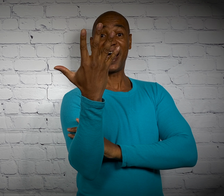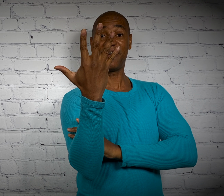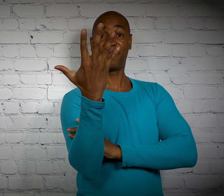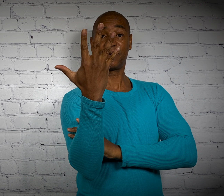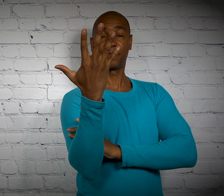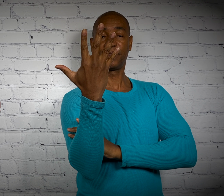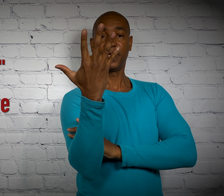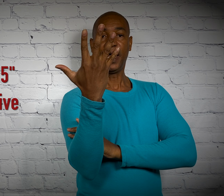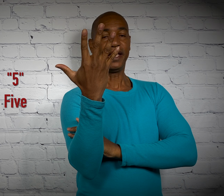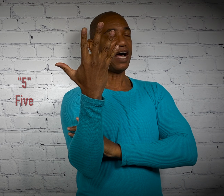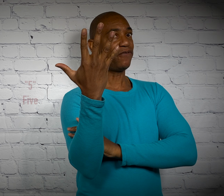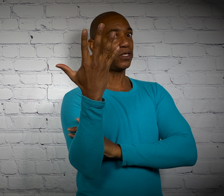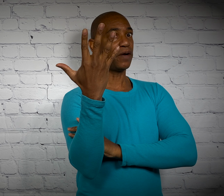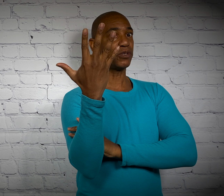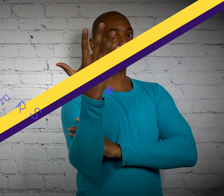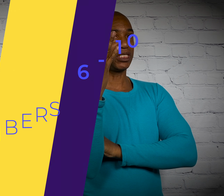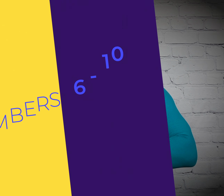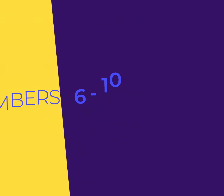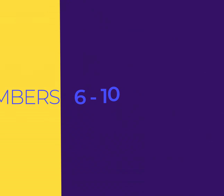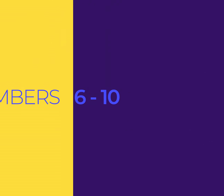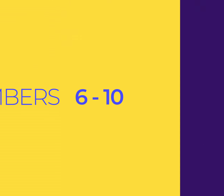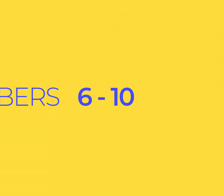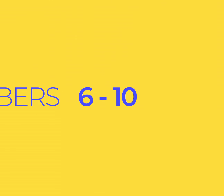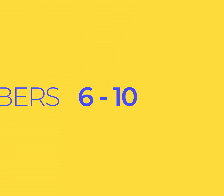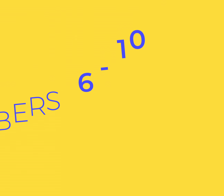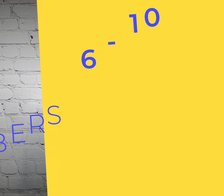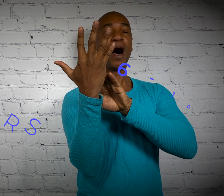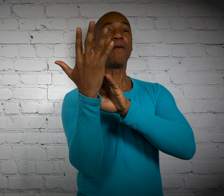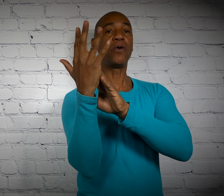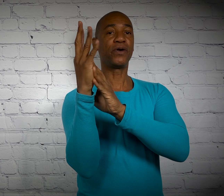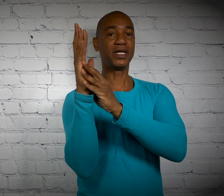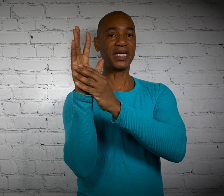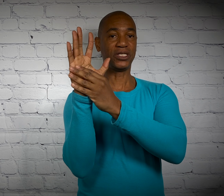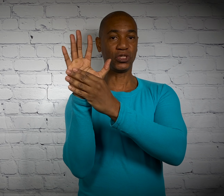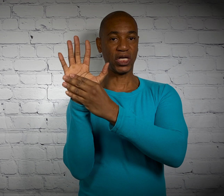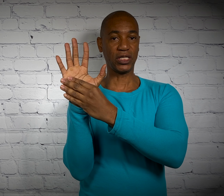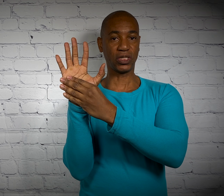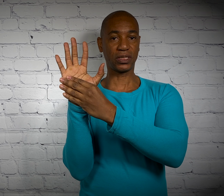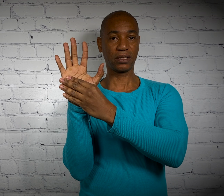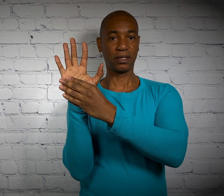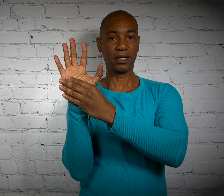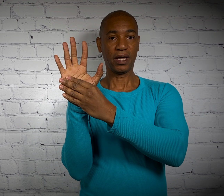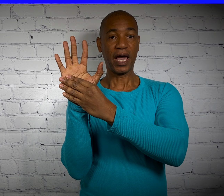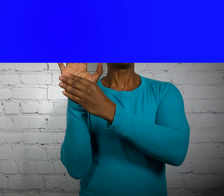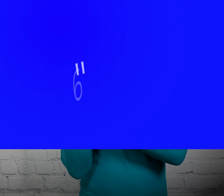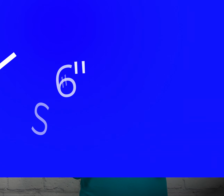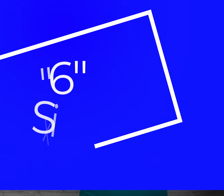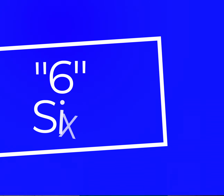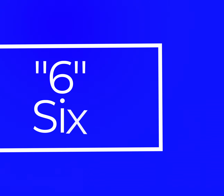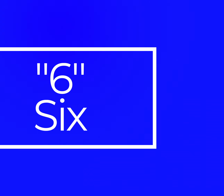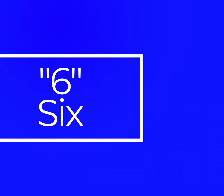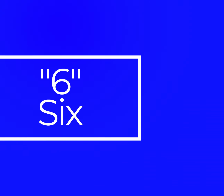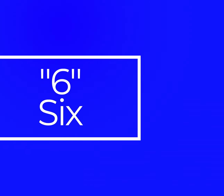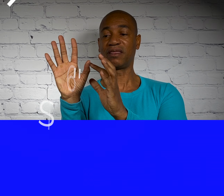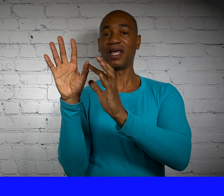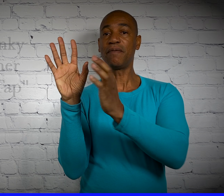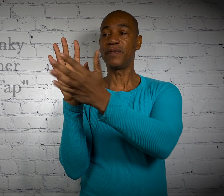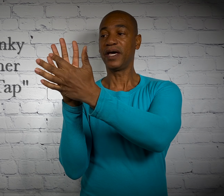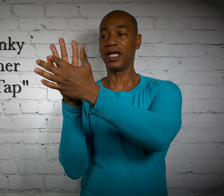5. Now for the numbers 6 through 10, the palm orientation changes. And for 6, the thumb and the